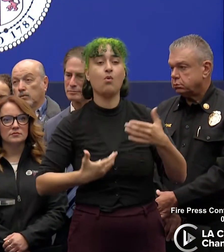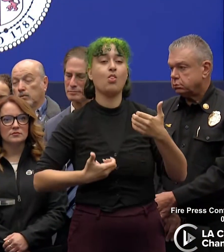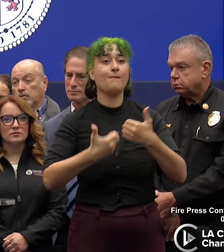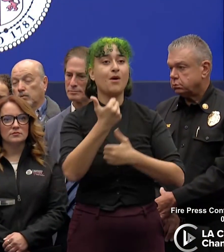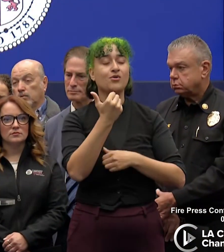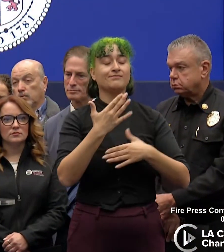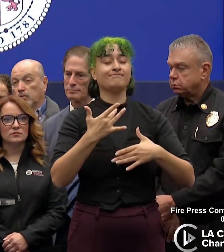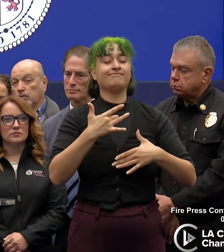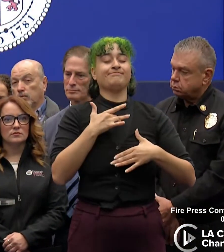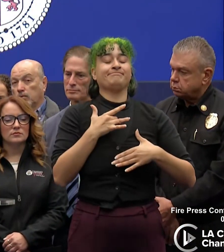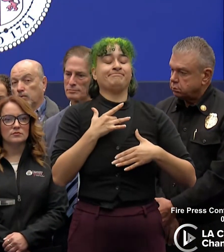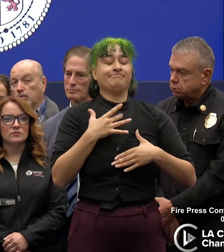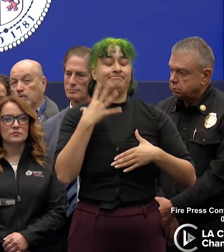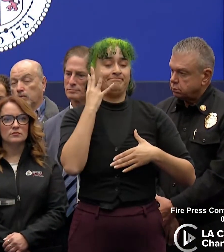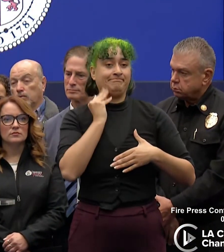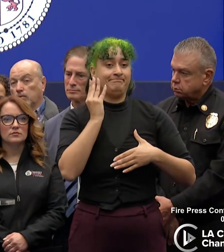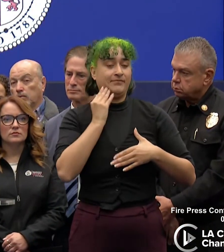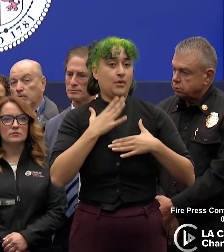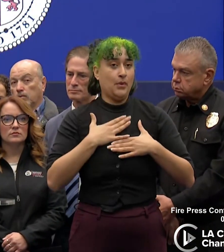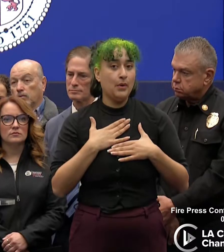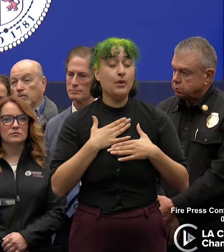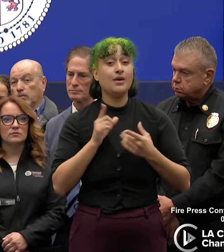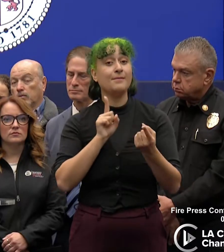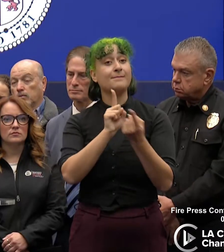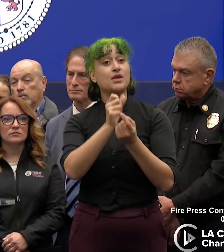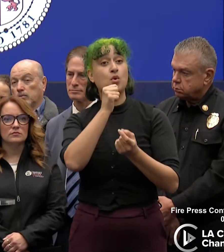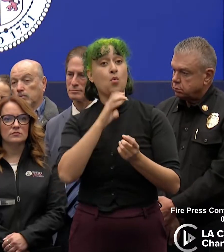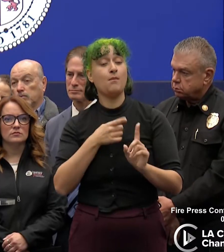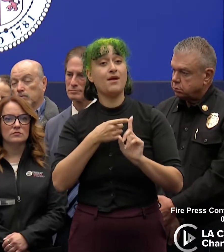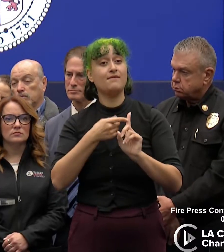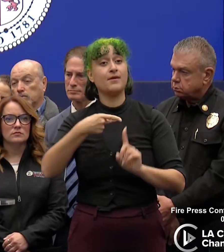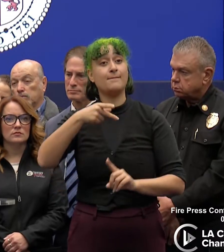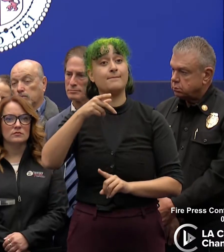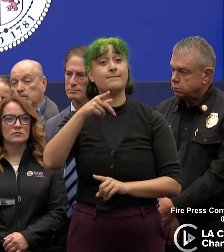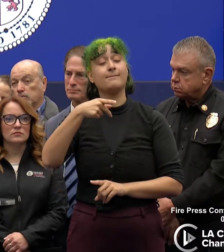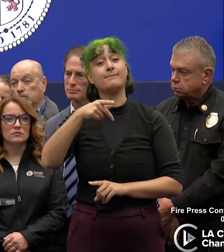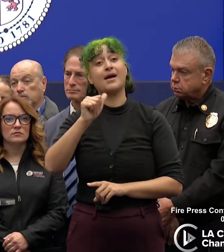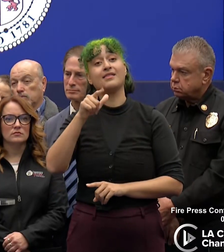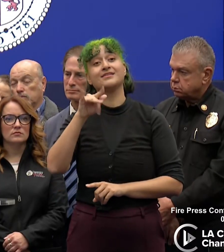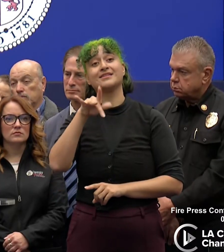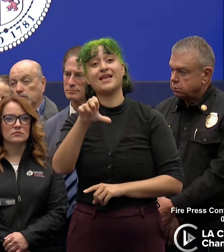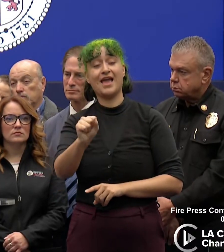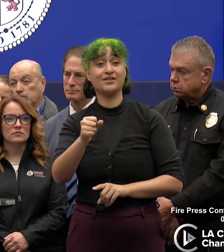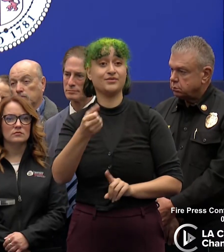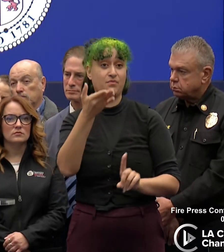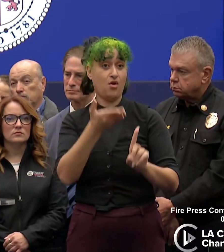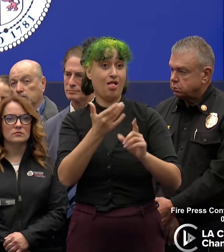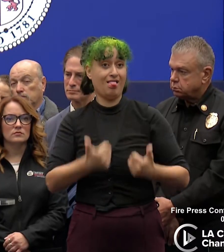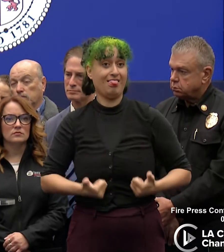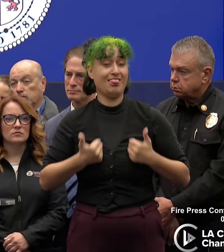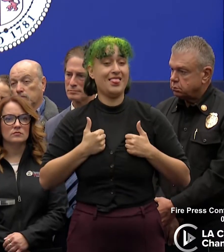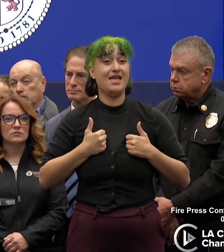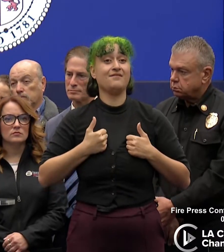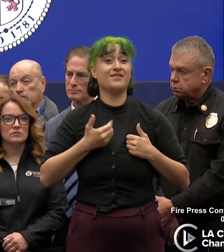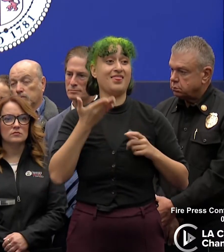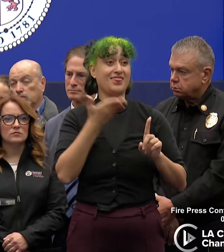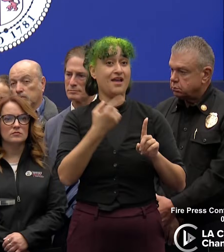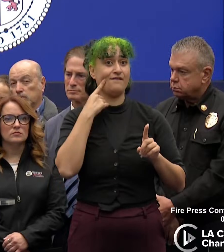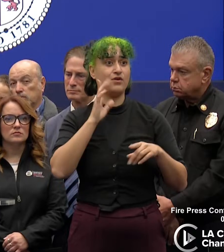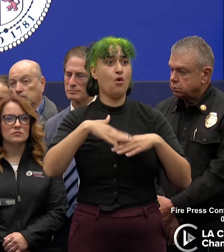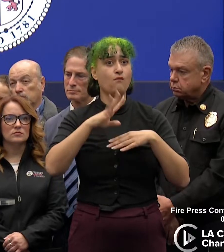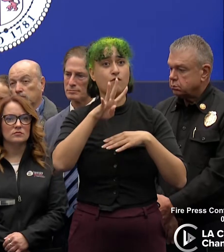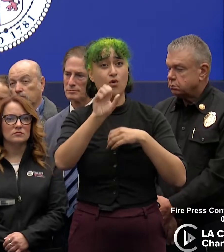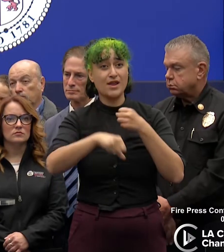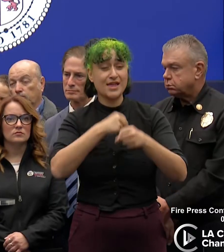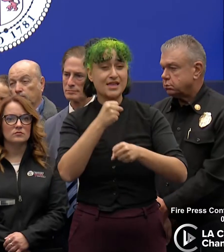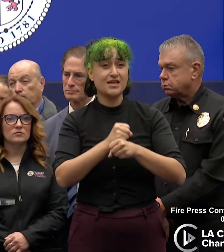most touching experience was to meet a woman from Pacific Palisades who had lived in Palisades for over 40